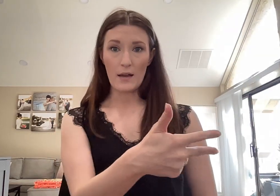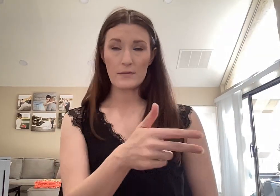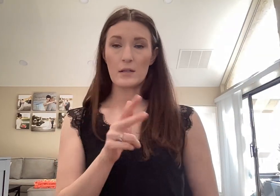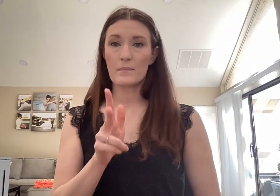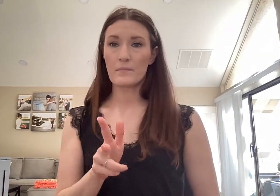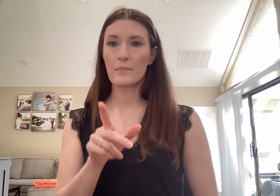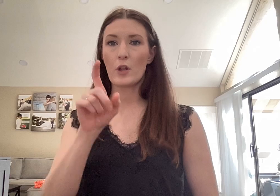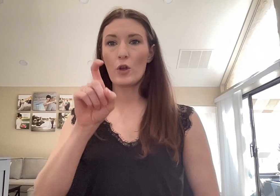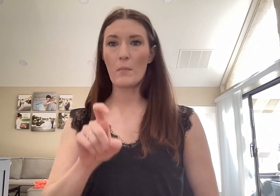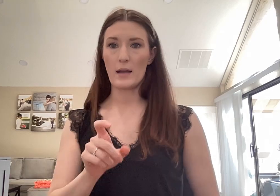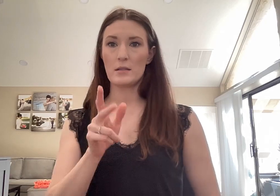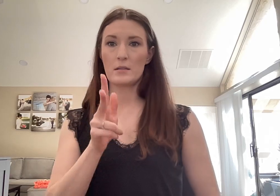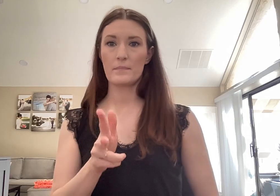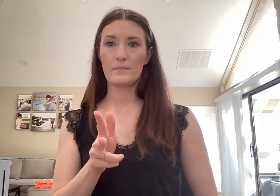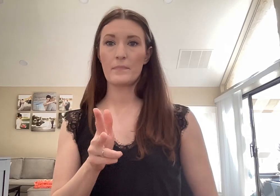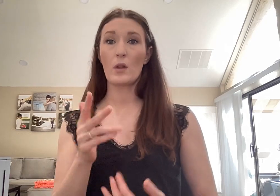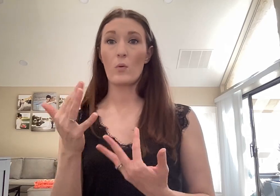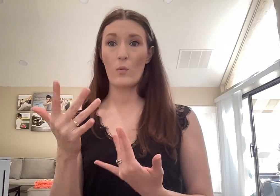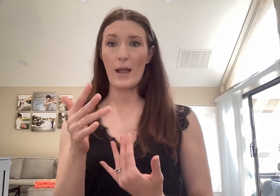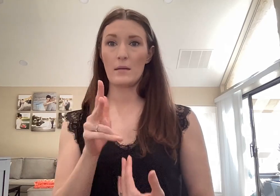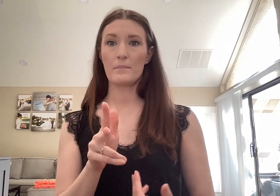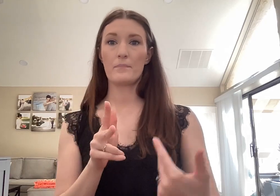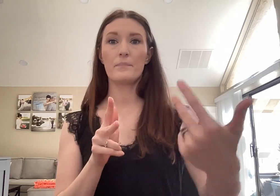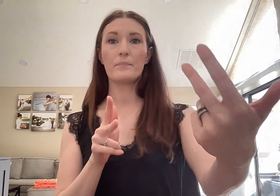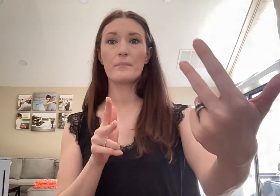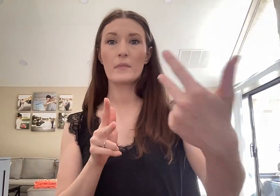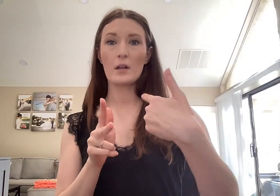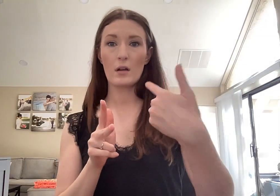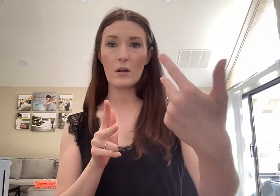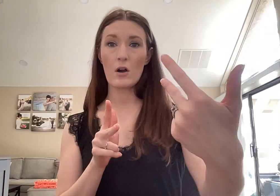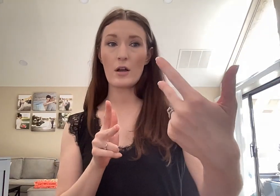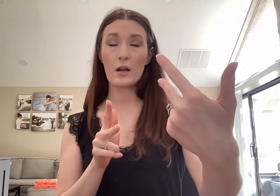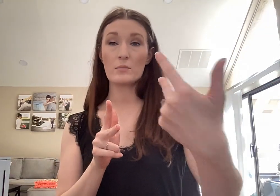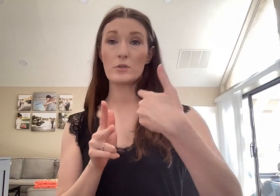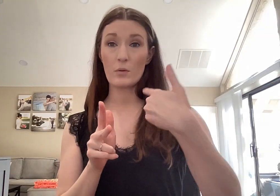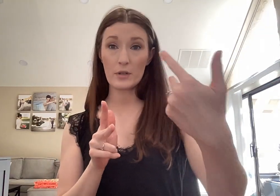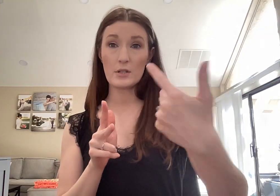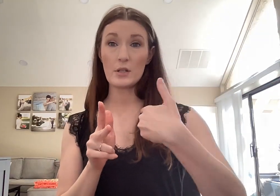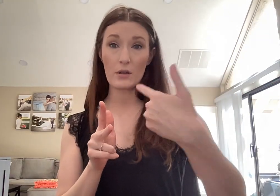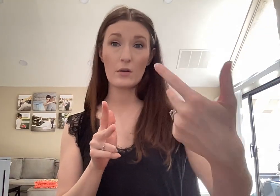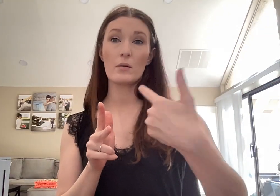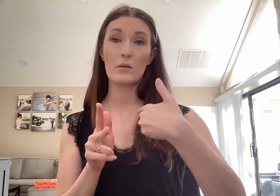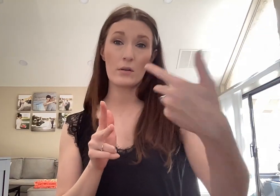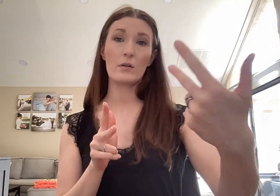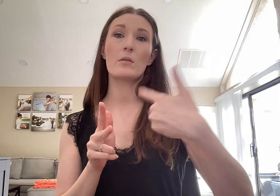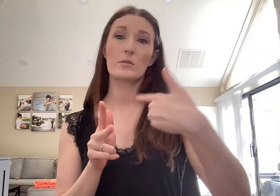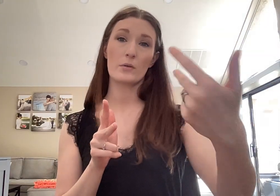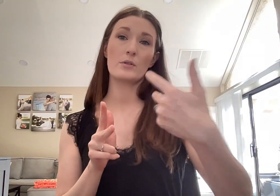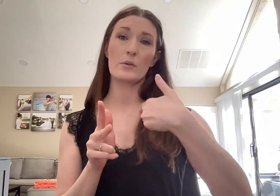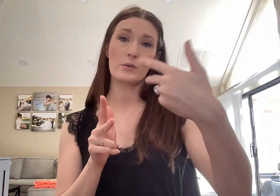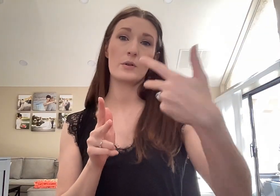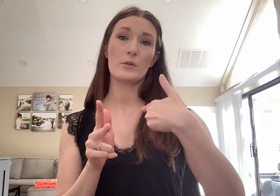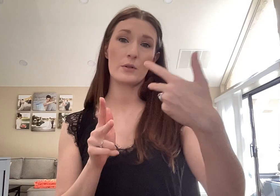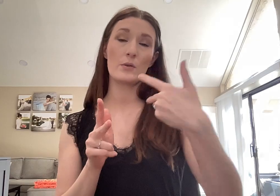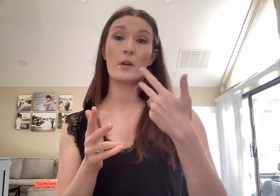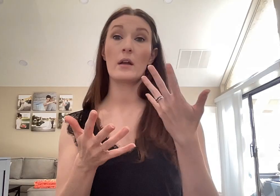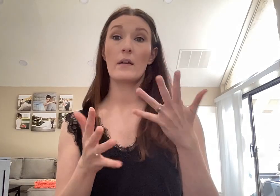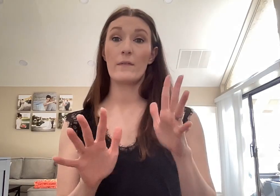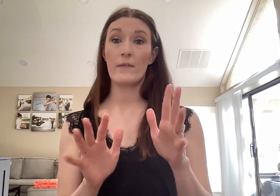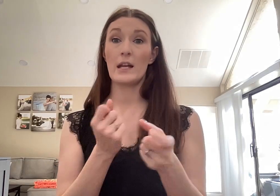left. You must wait. Car comes towards you, toward, finish